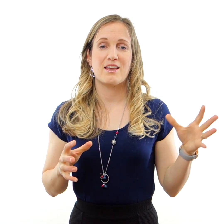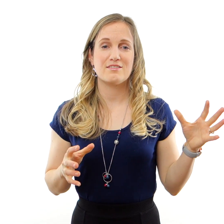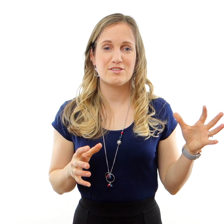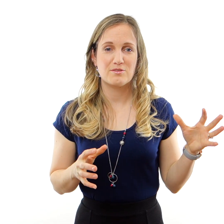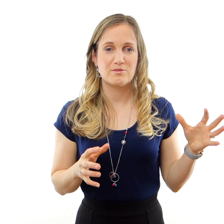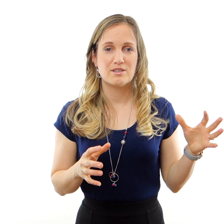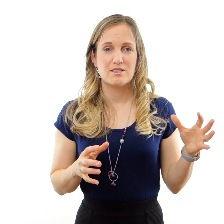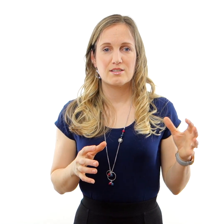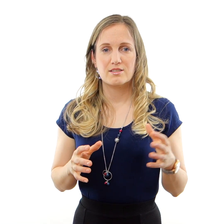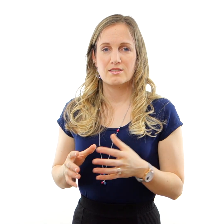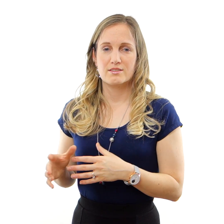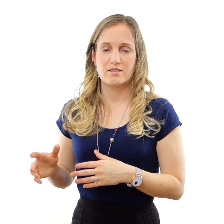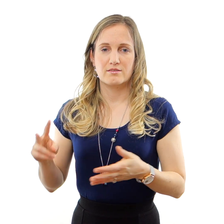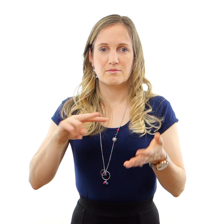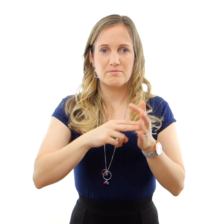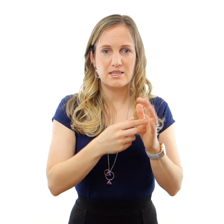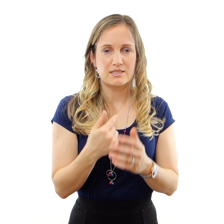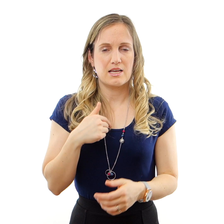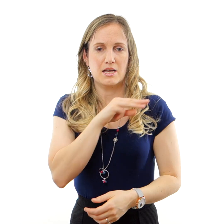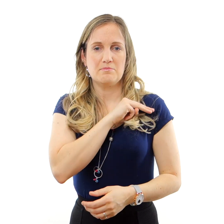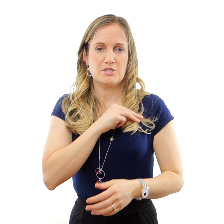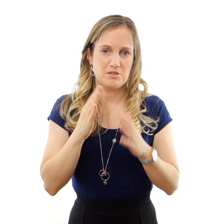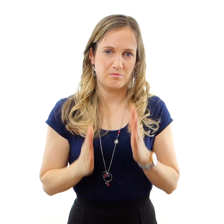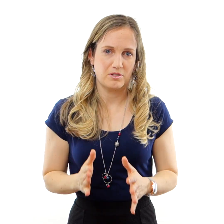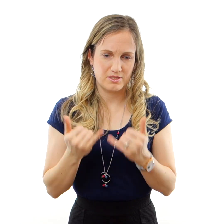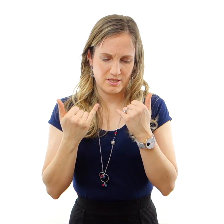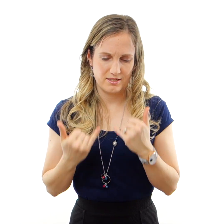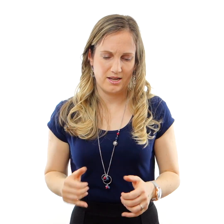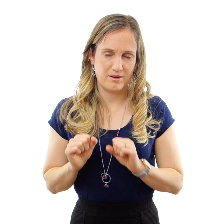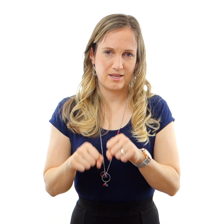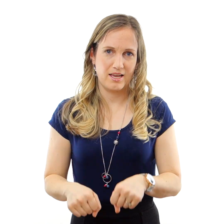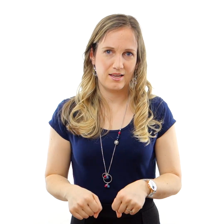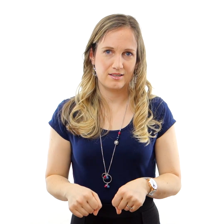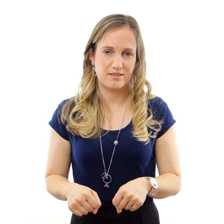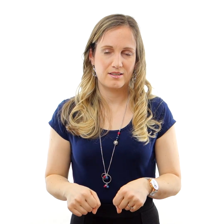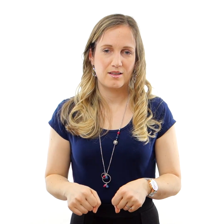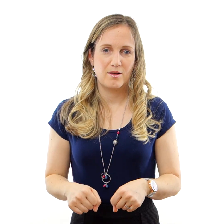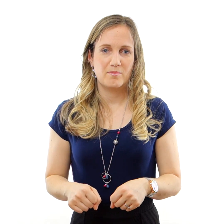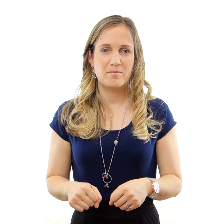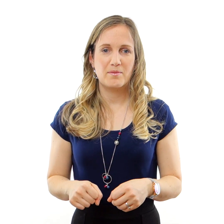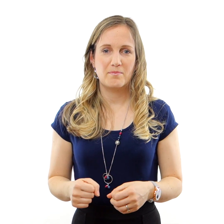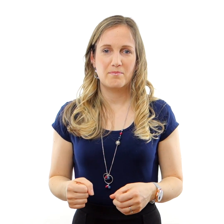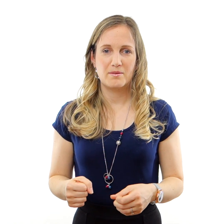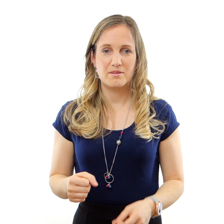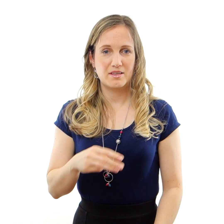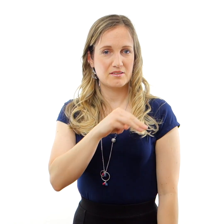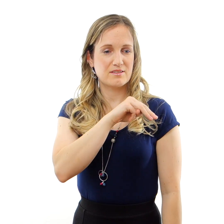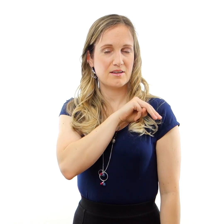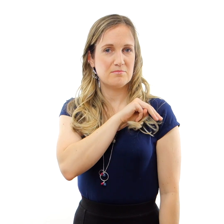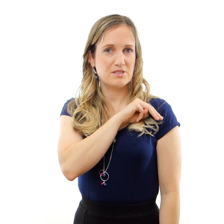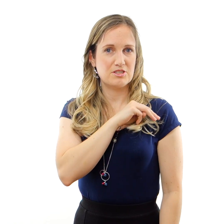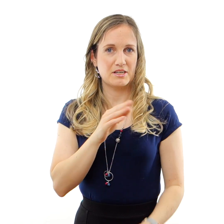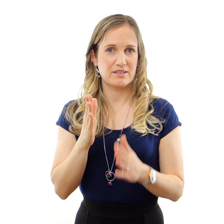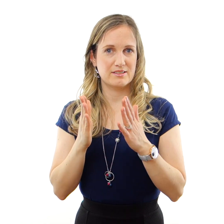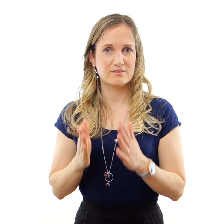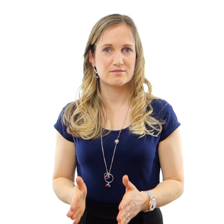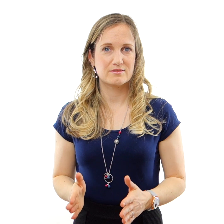can't do, means I mission person now can, but maybe they can sign missionary,